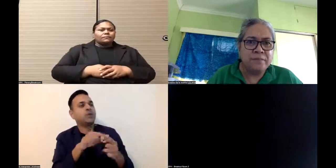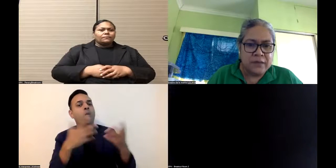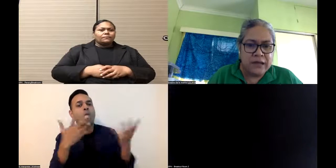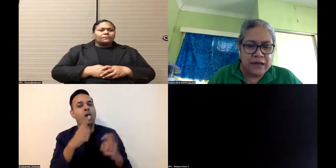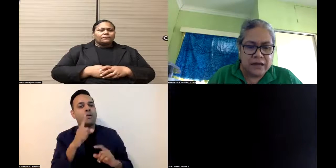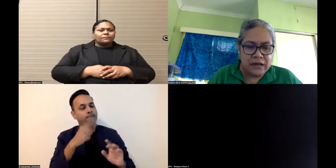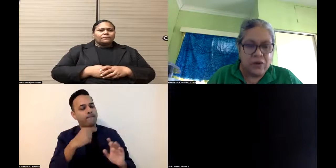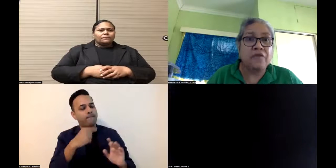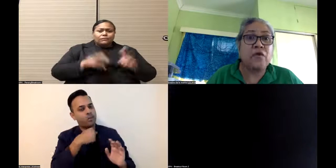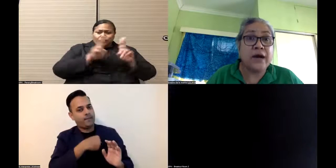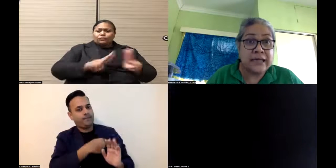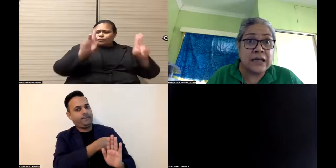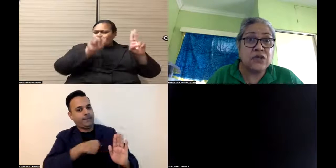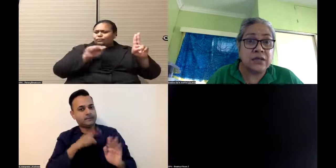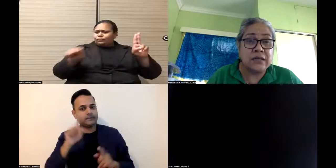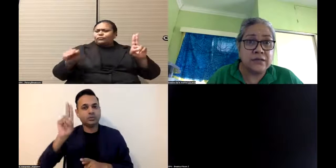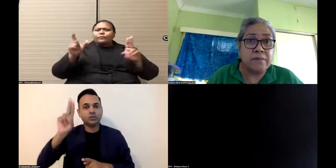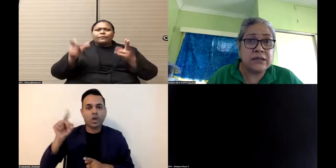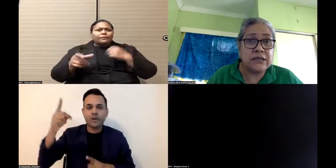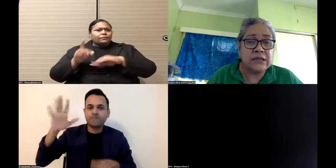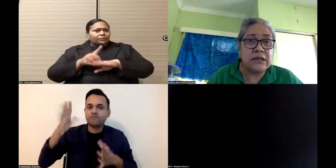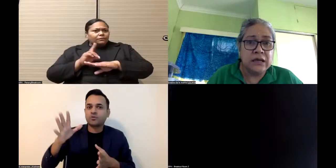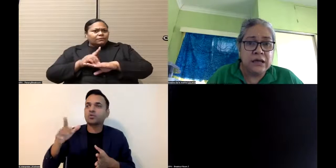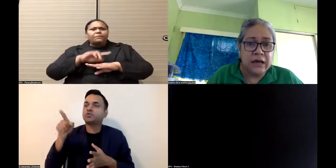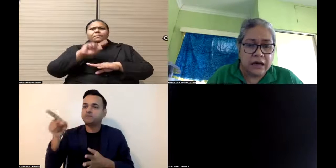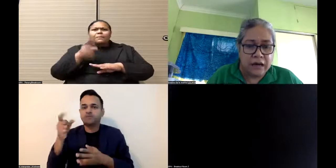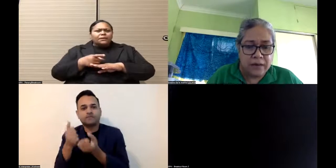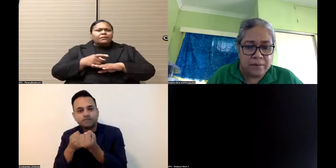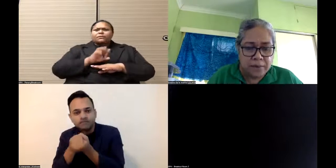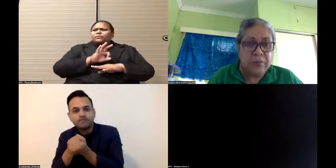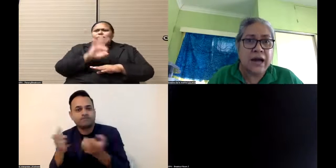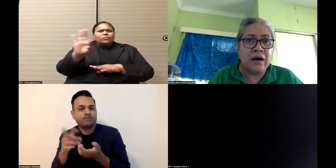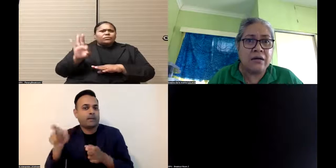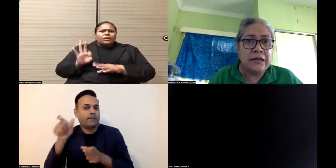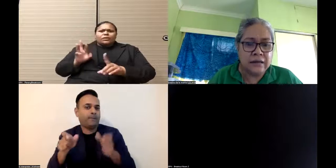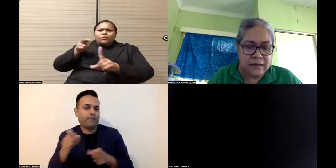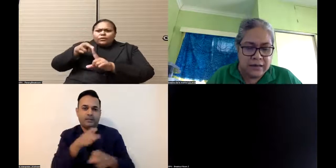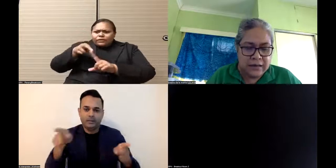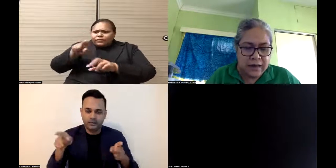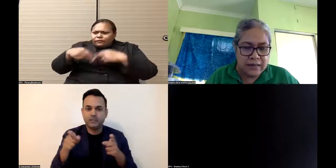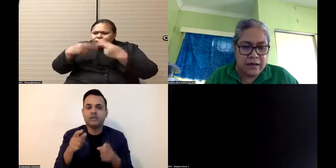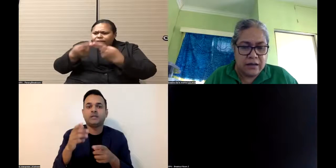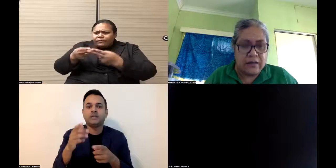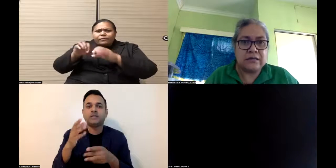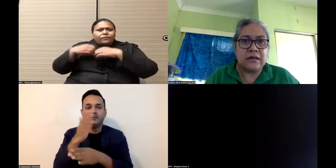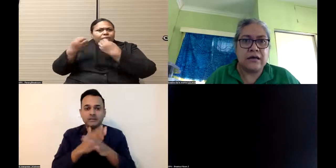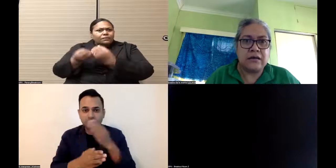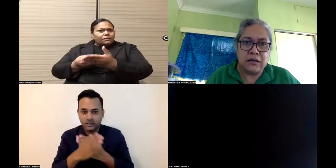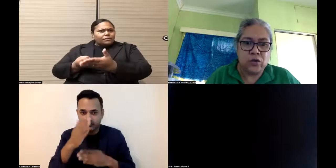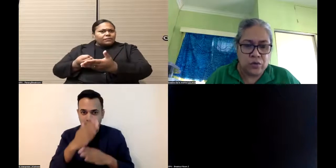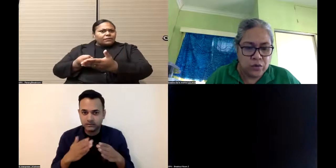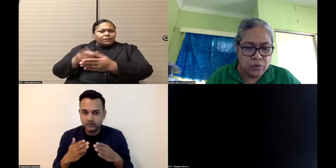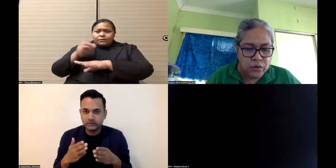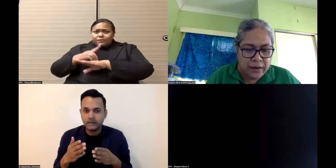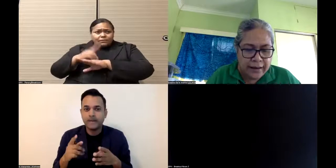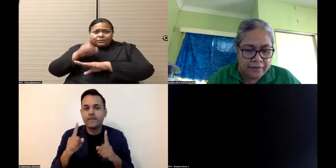funding of organizations that disability people are leading, then it